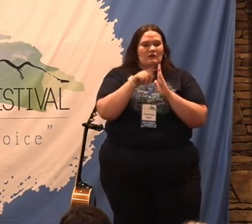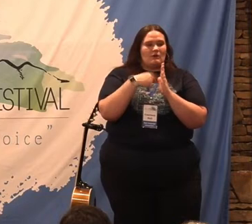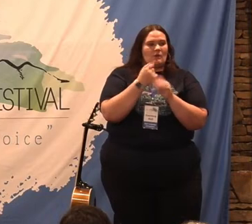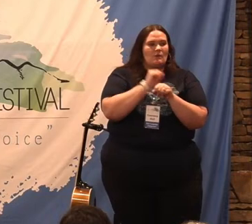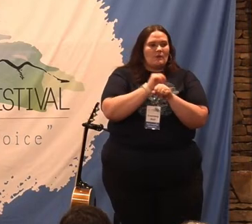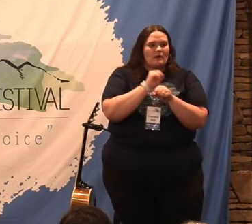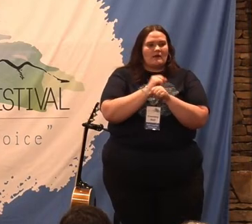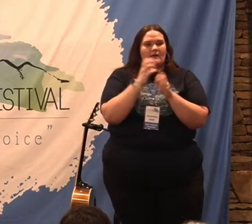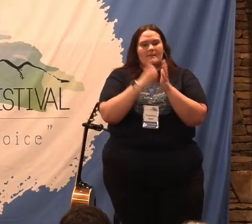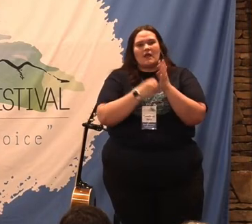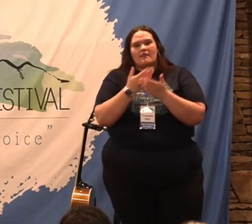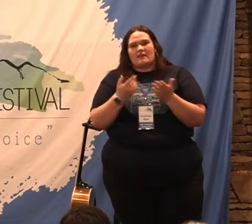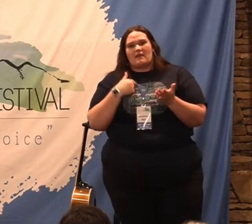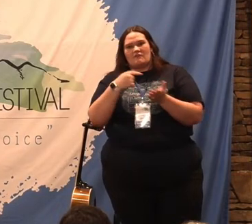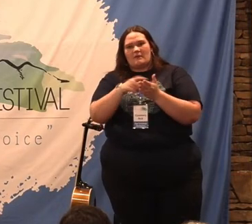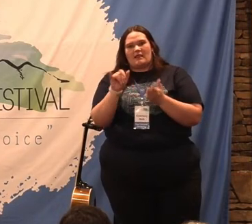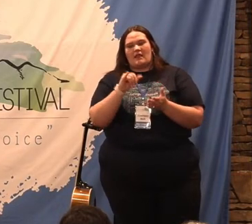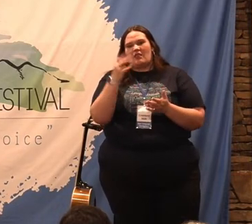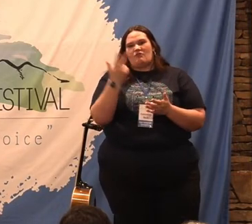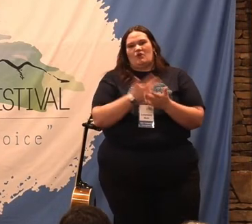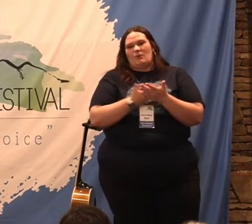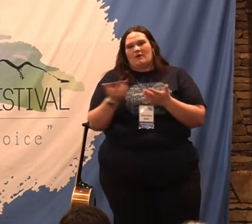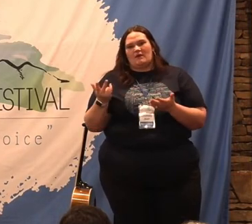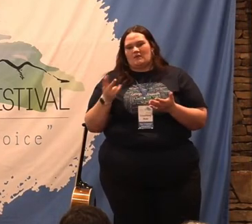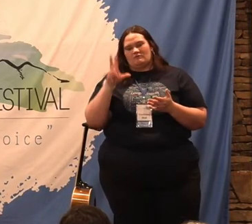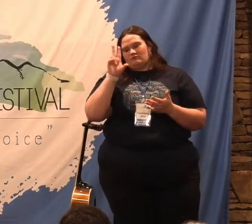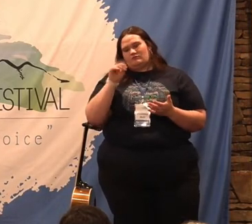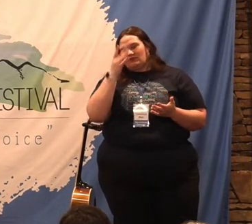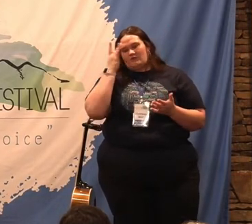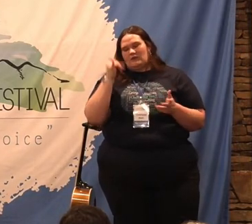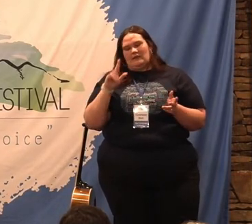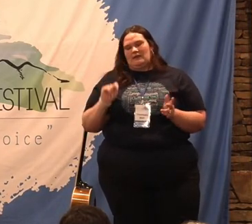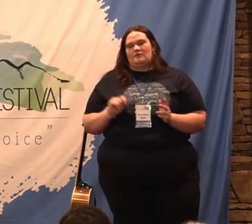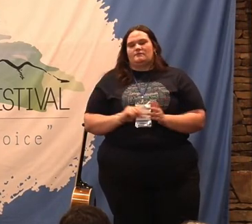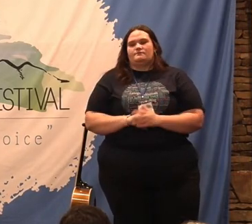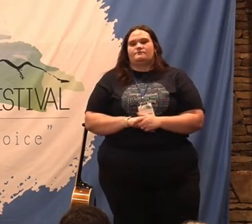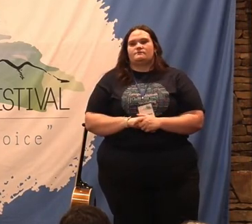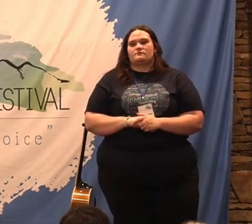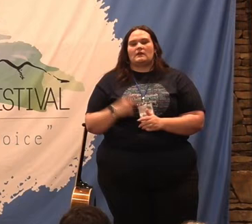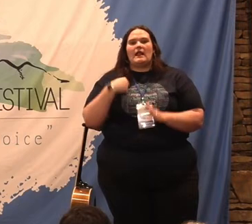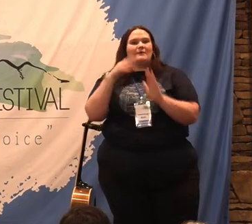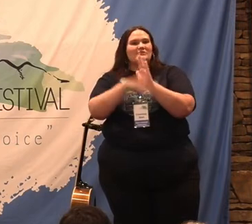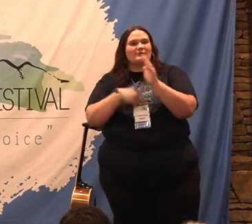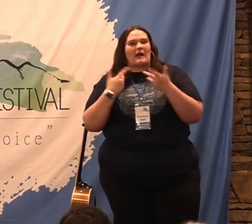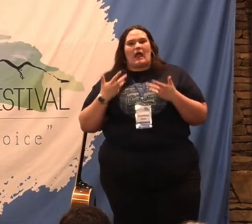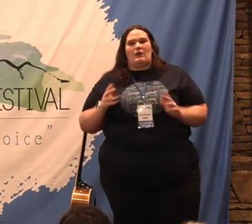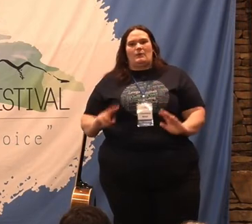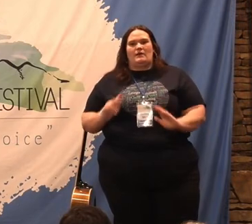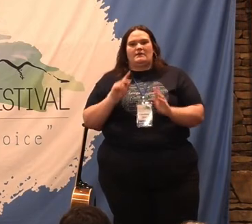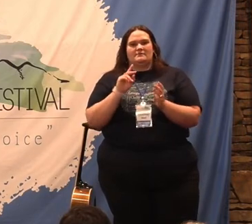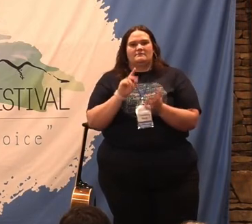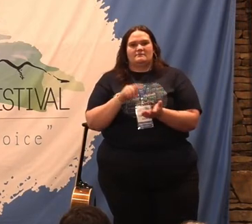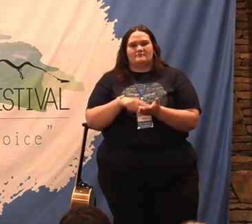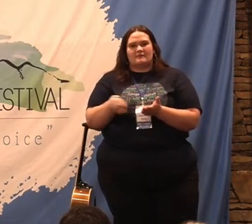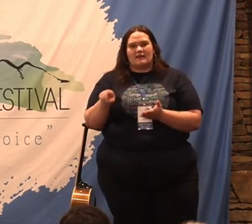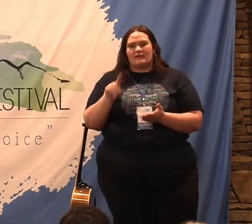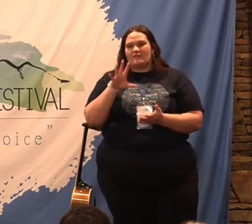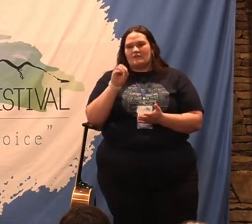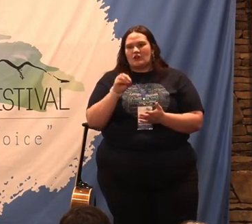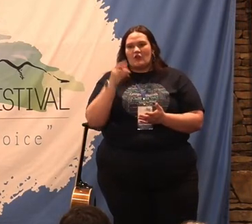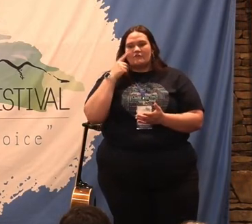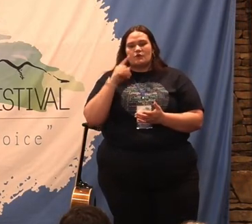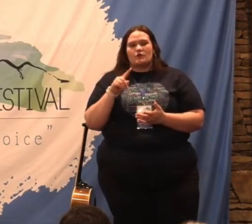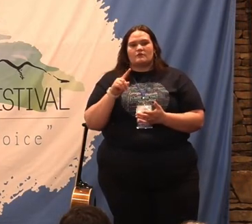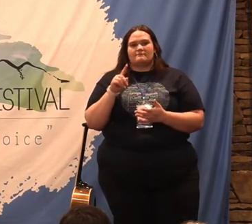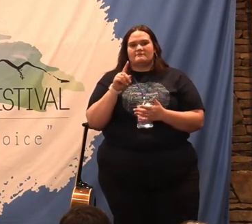2 days, minus the things that I had to pay, it's gonna be like 3 weeks, it's not happening. I'm cheap, I don't wanna spend $50 in 2 pieces of chicken. So